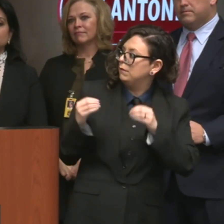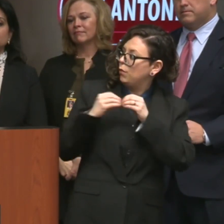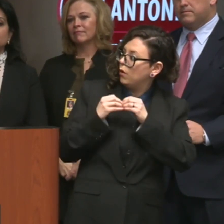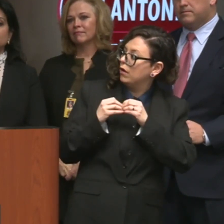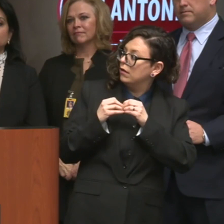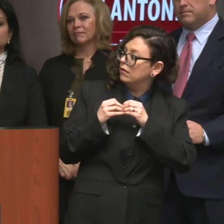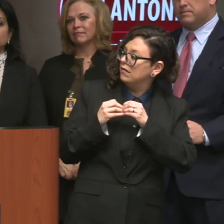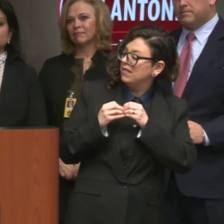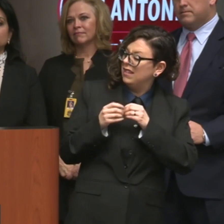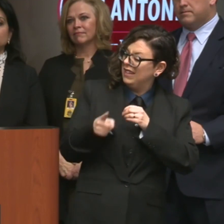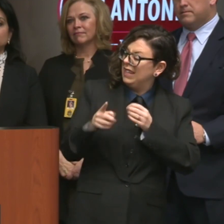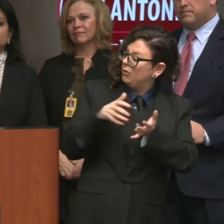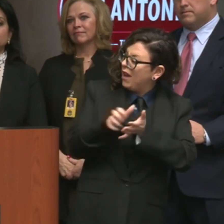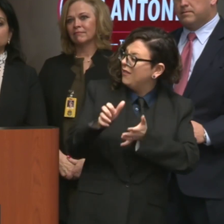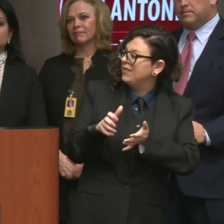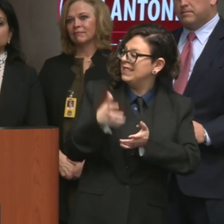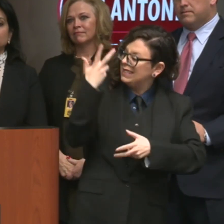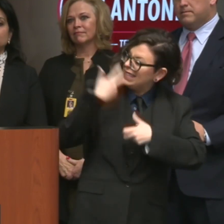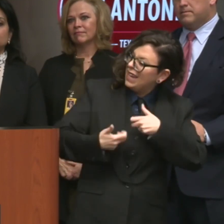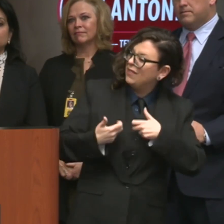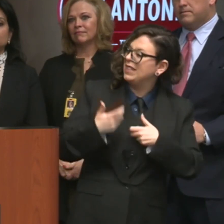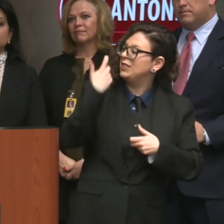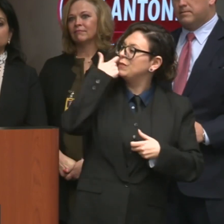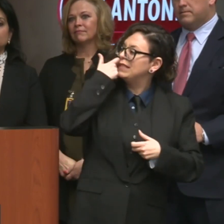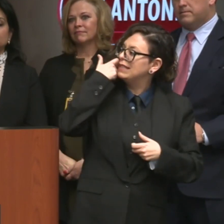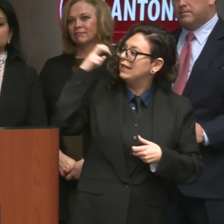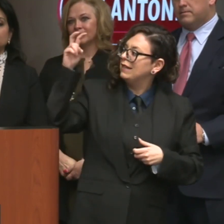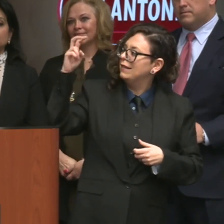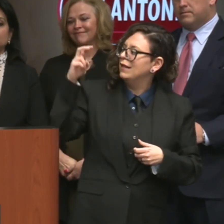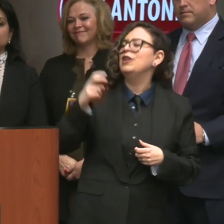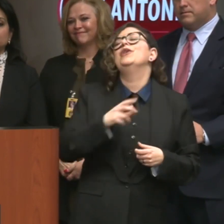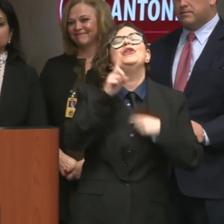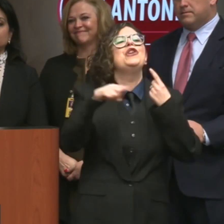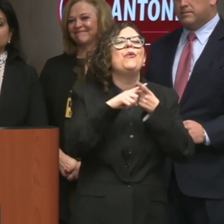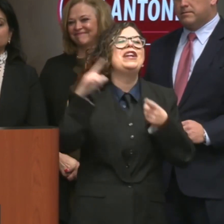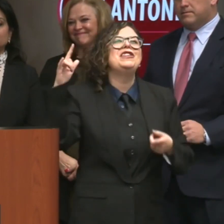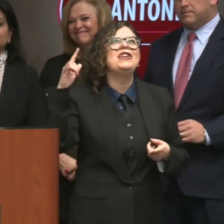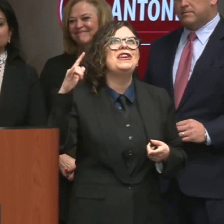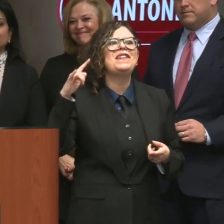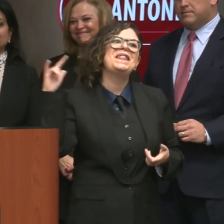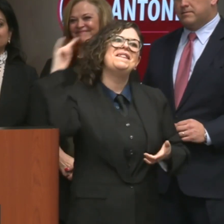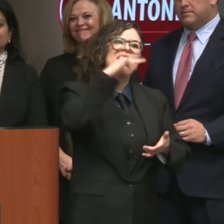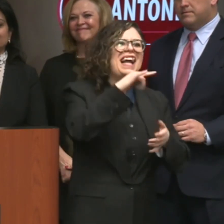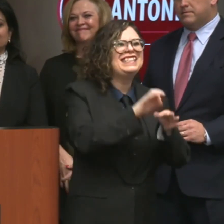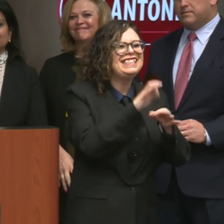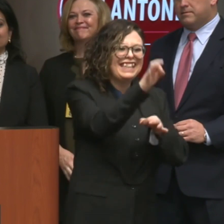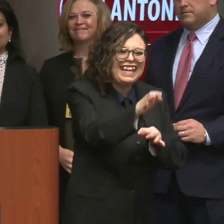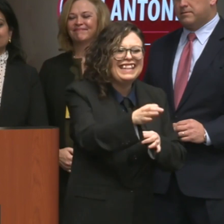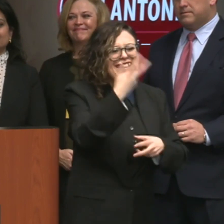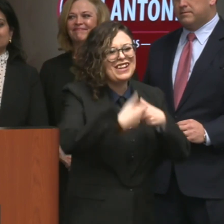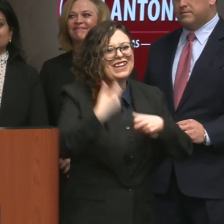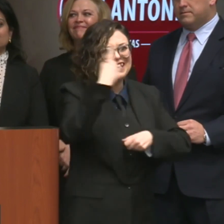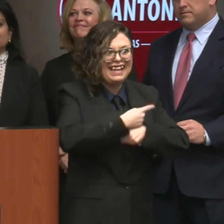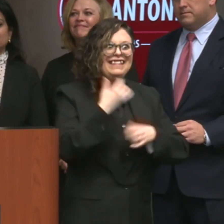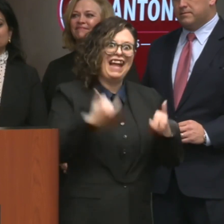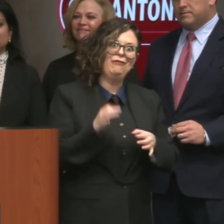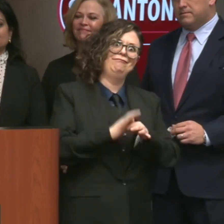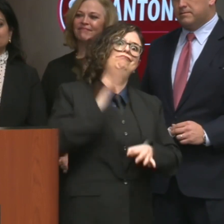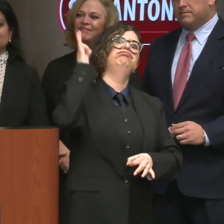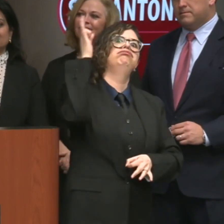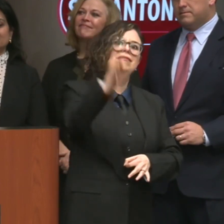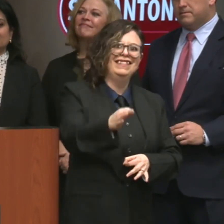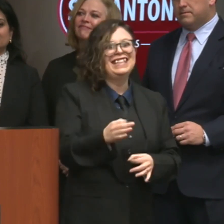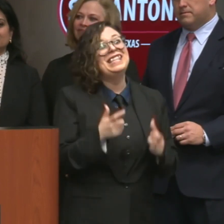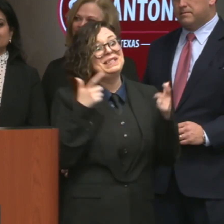must be rough. I mean, they came from China, and when your flight gets delayed, it's a hard day. Yes, they've had a tremendous flight